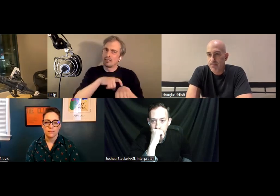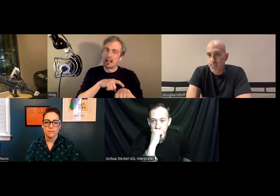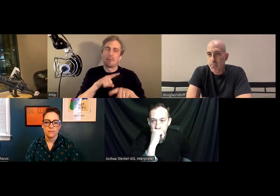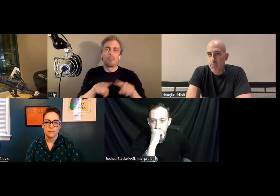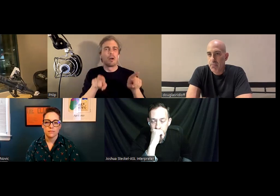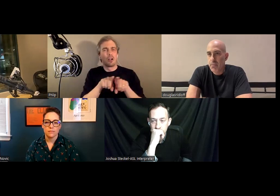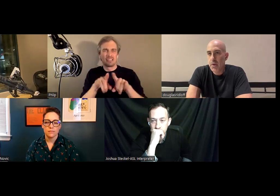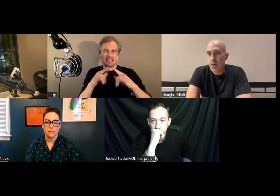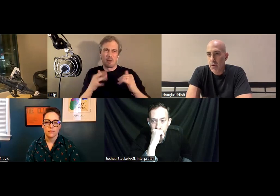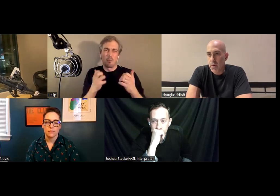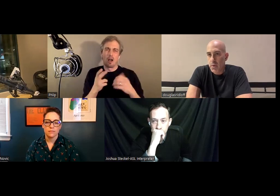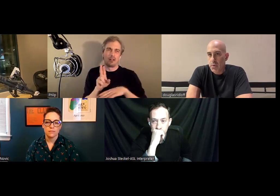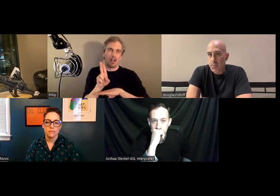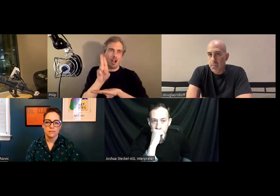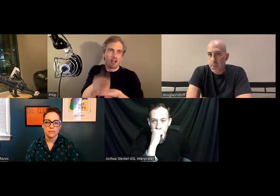audience?